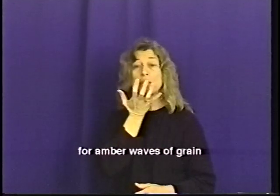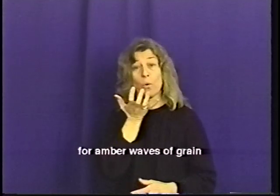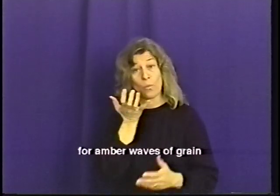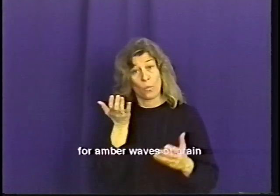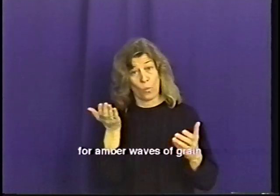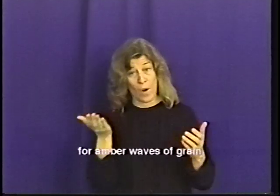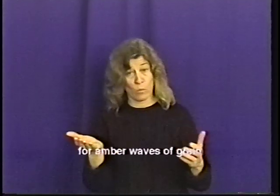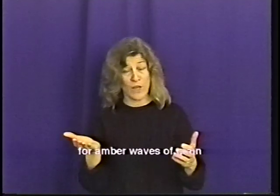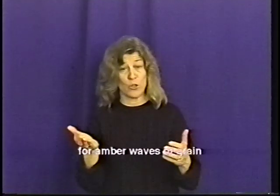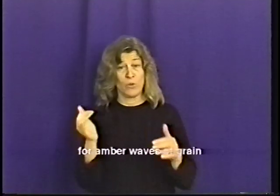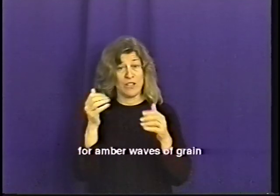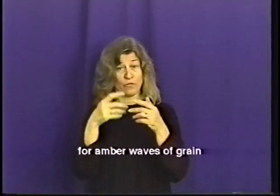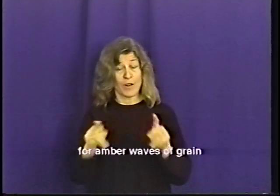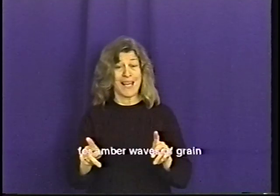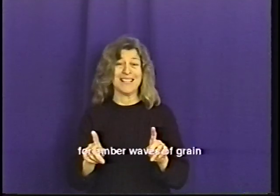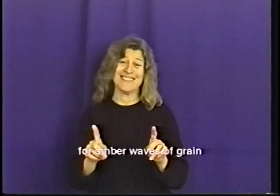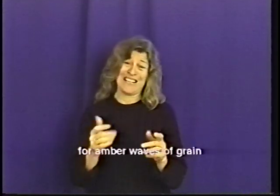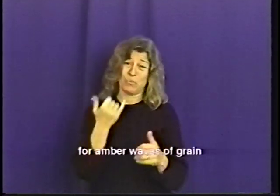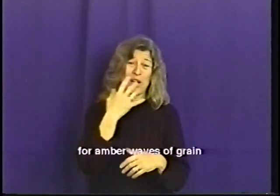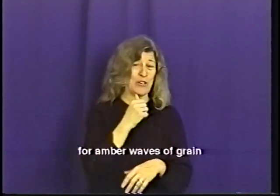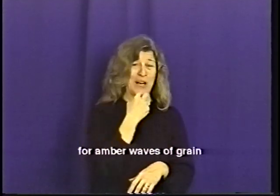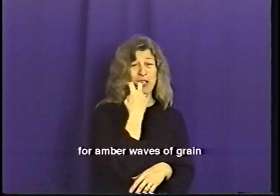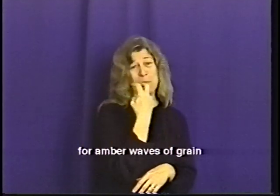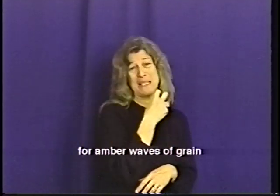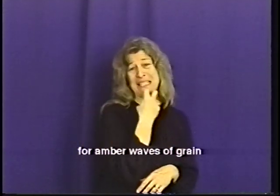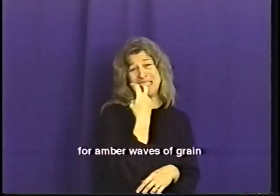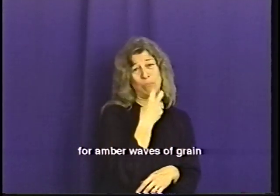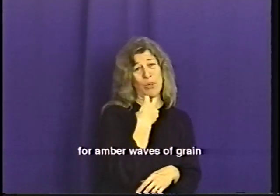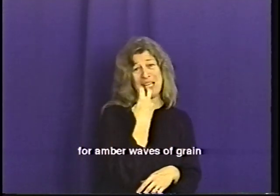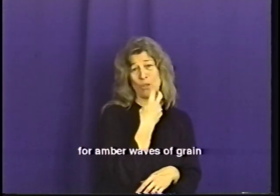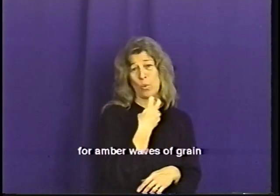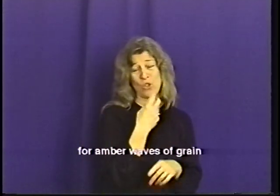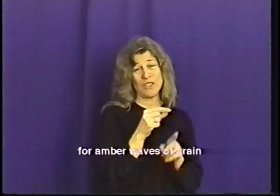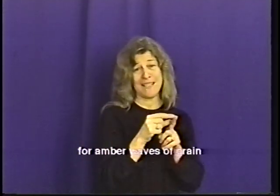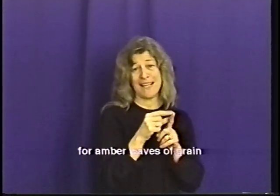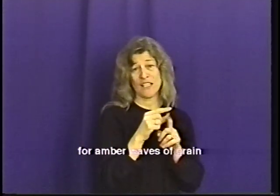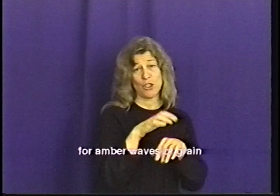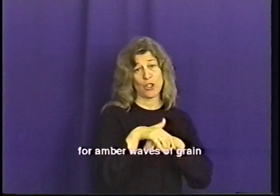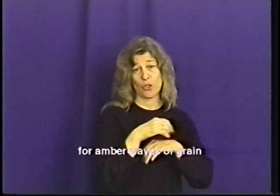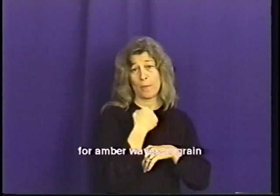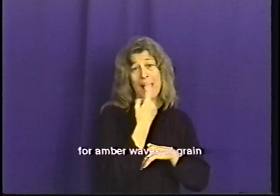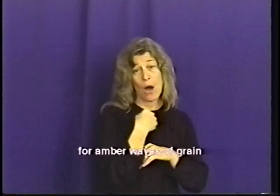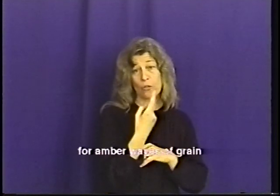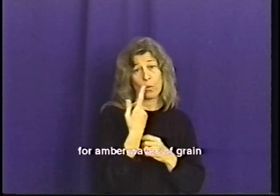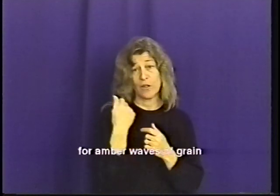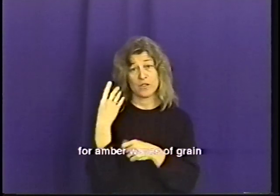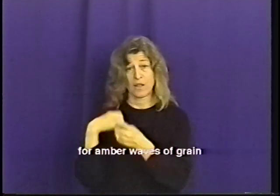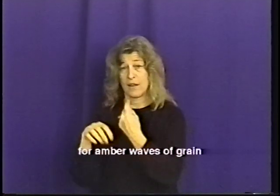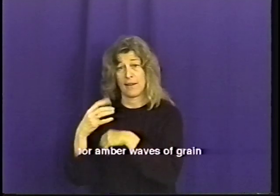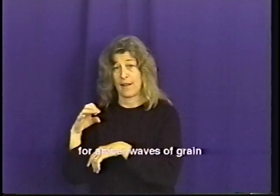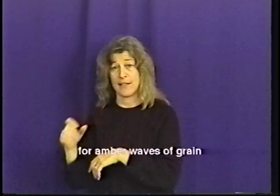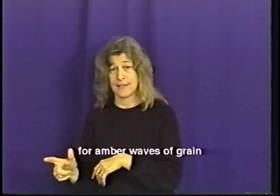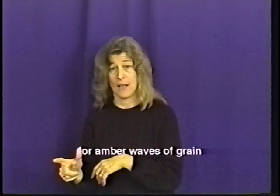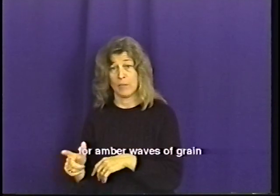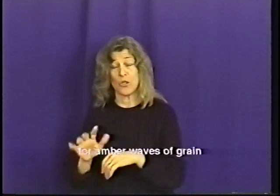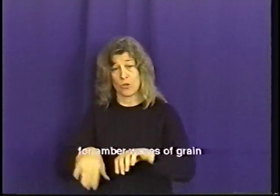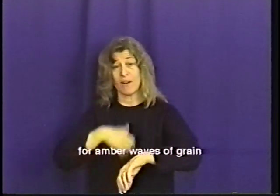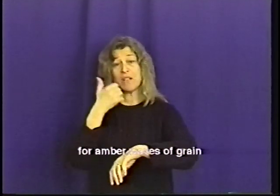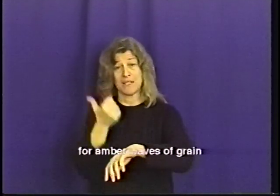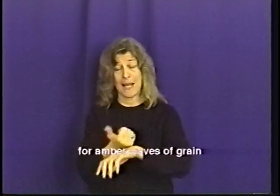So when we do this phrase, that's why you're not going to be putting the words in English on your mouth while you're signing in ASL, because you have to